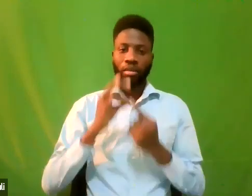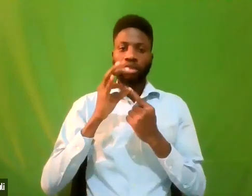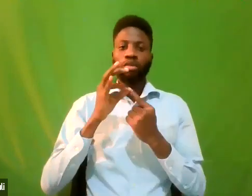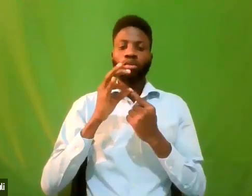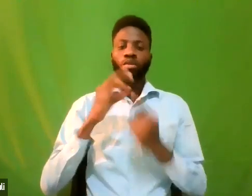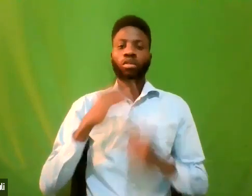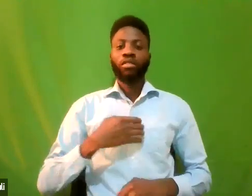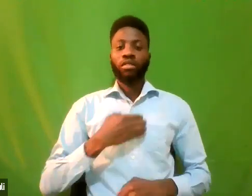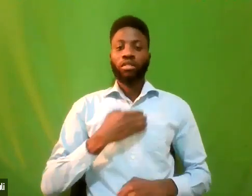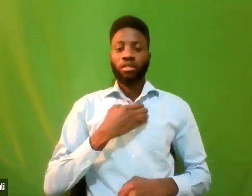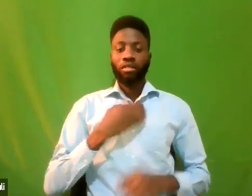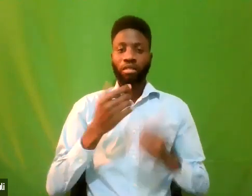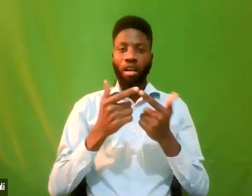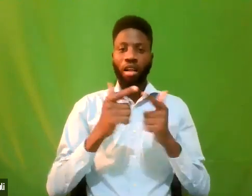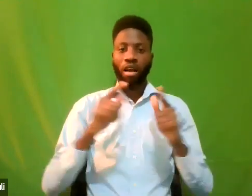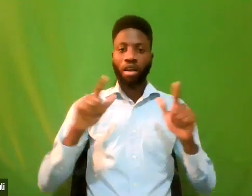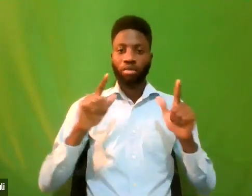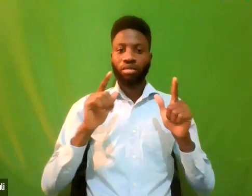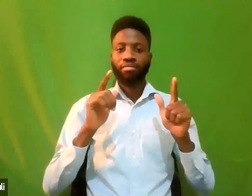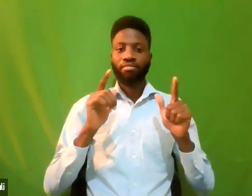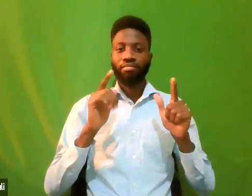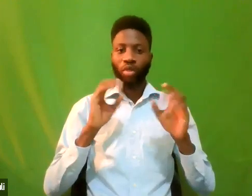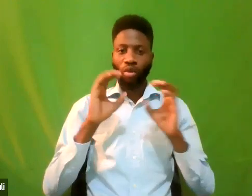of communication is sign language.